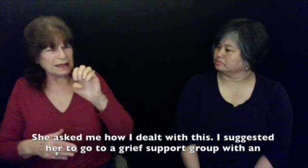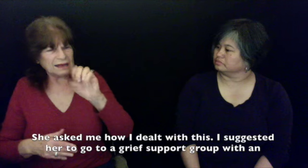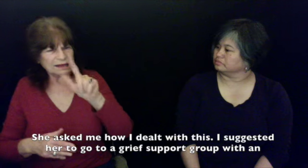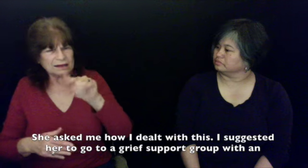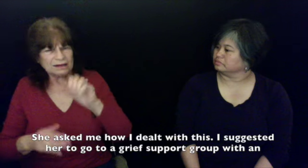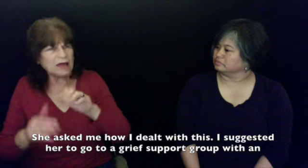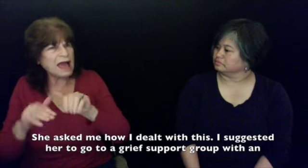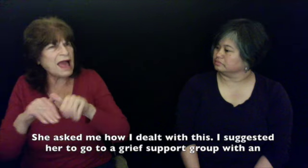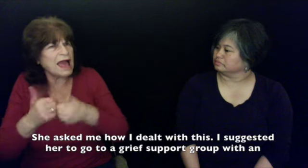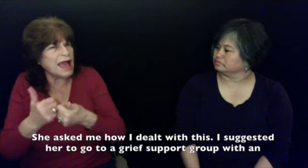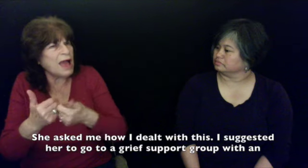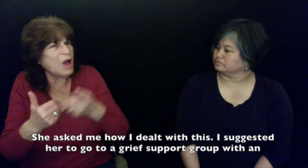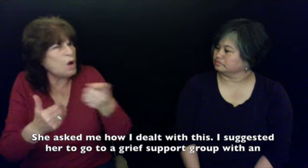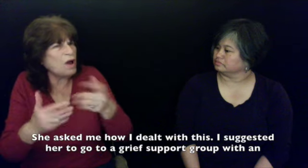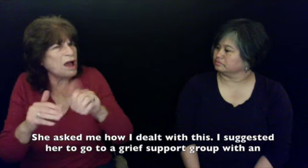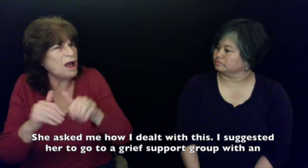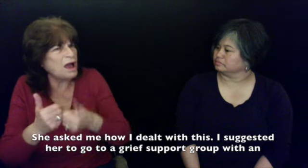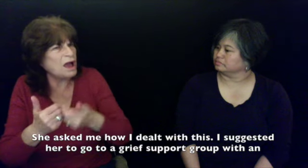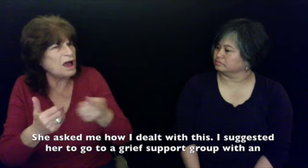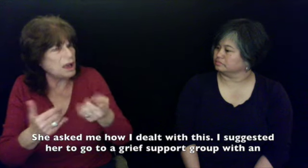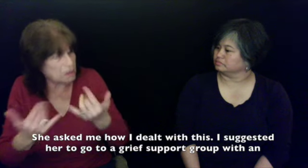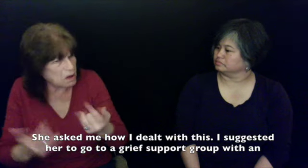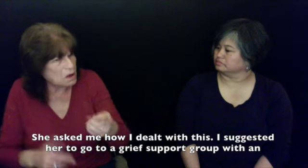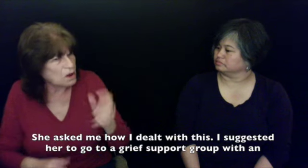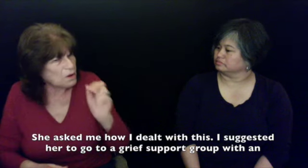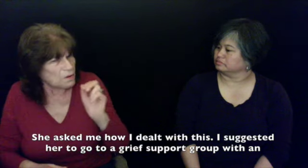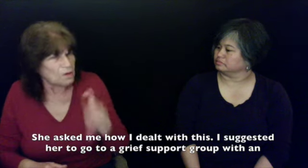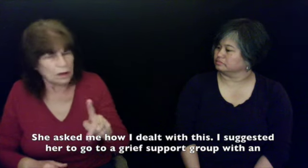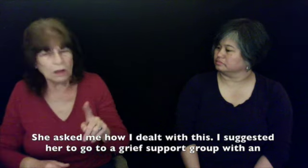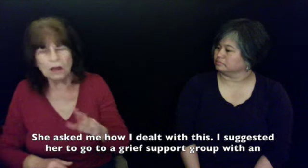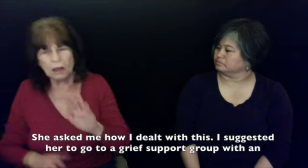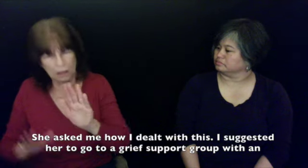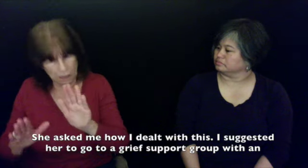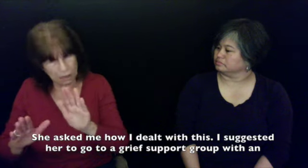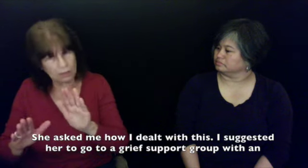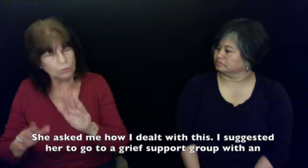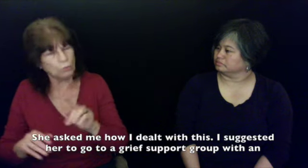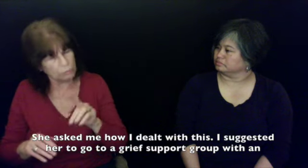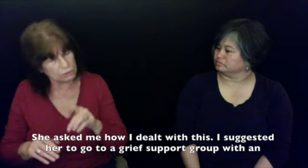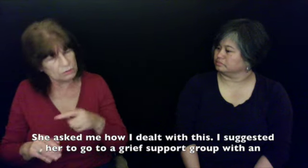She asked me how I dealt with this. I suggested her to go to a grief support group.